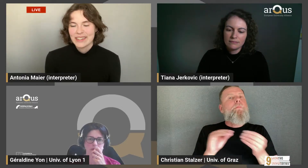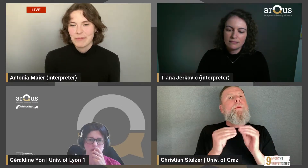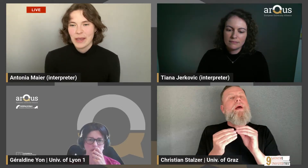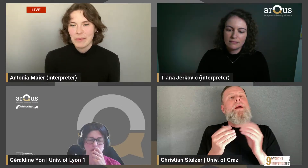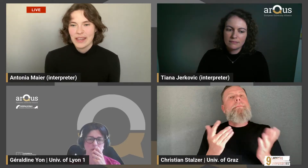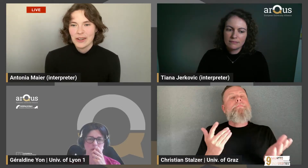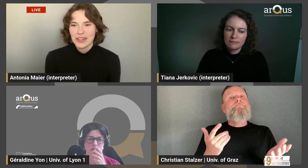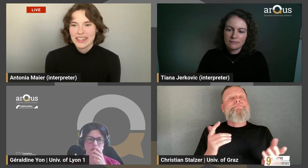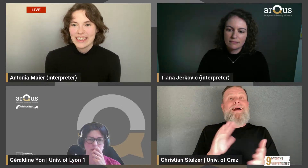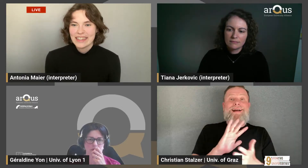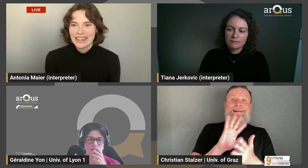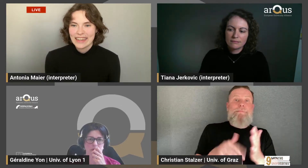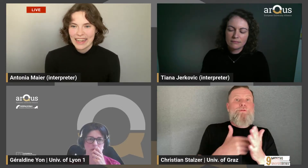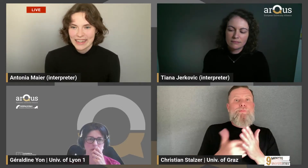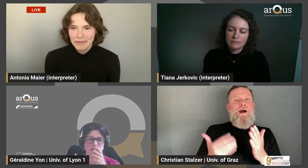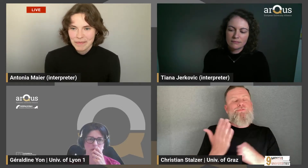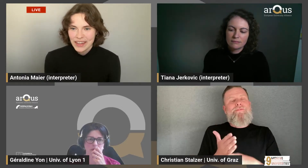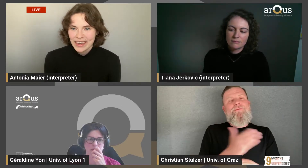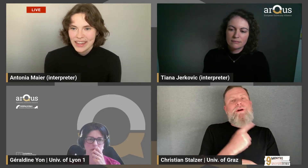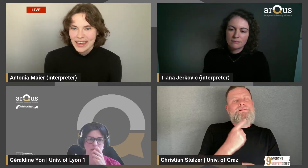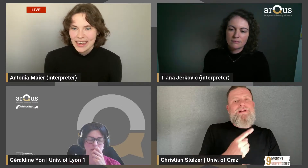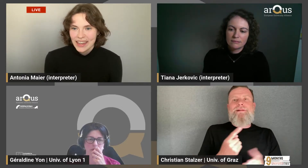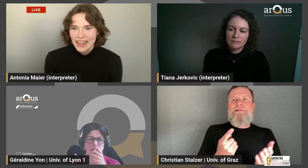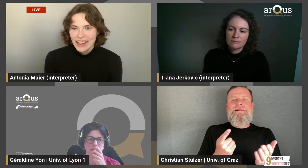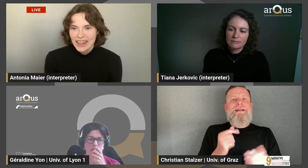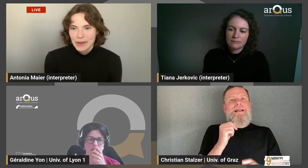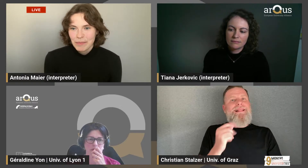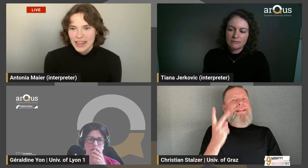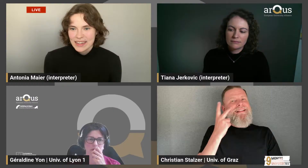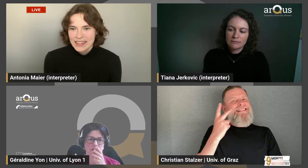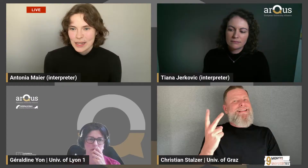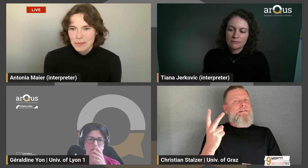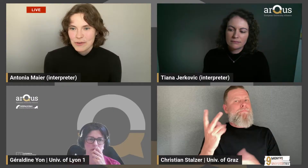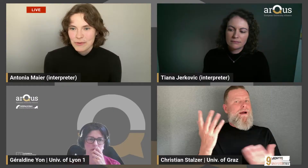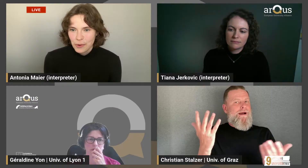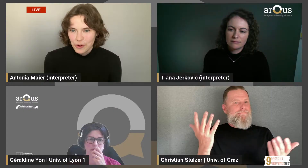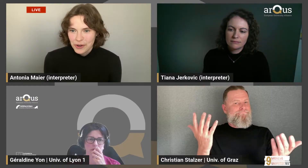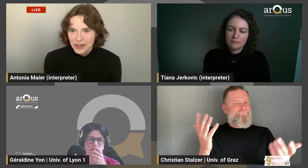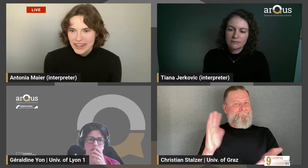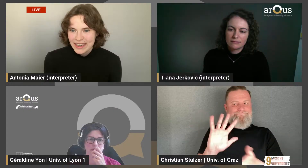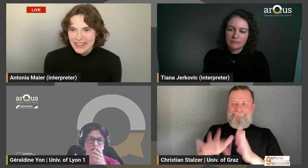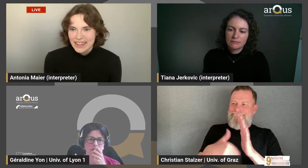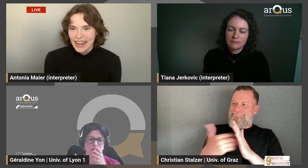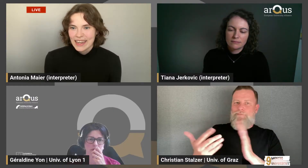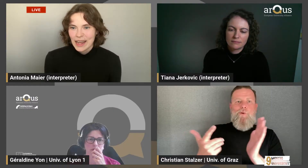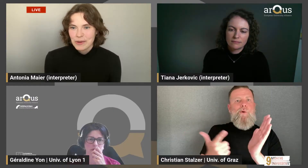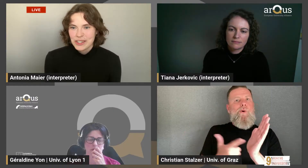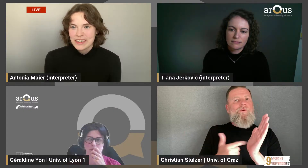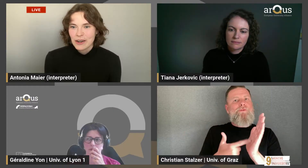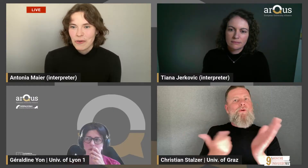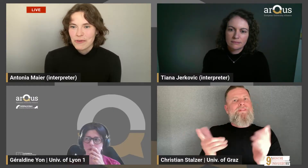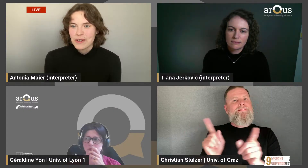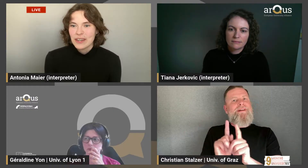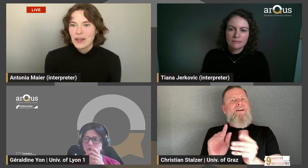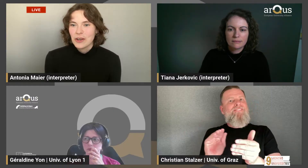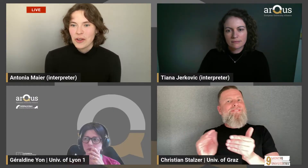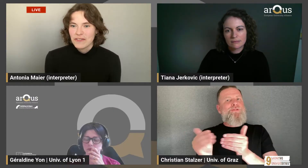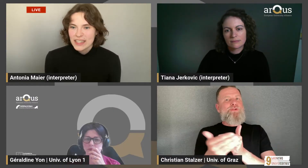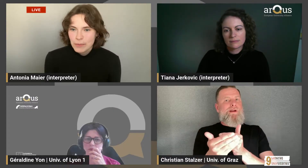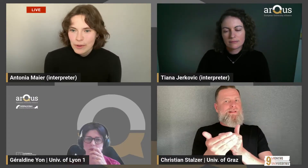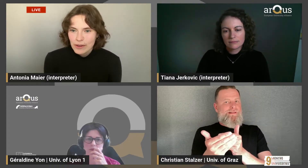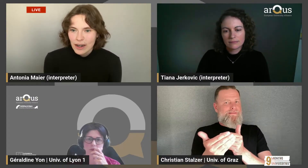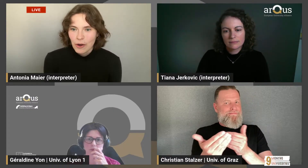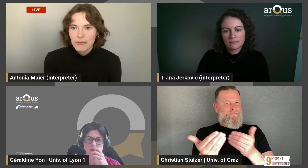which is maybe not easily done. As I said before, sign languages are often